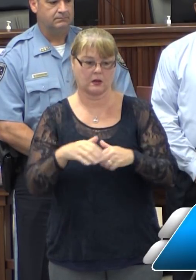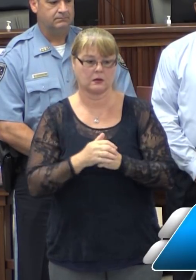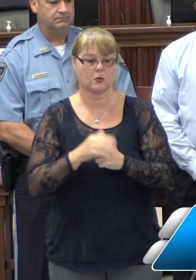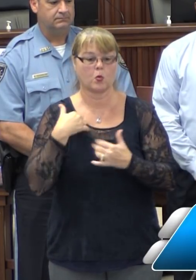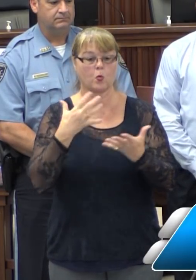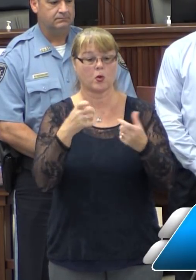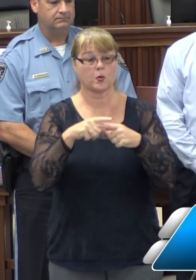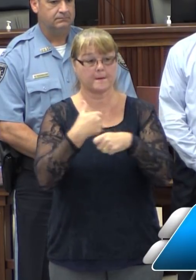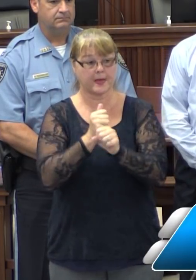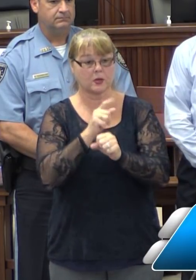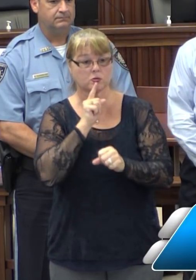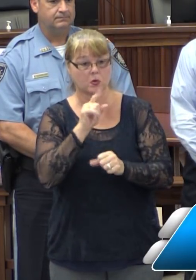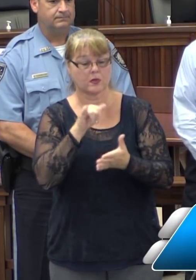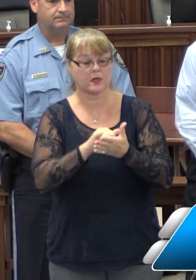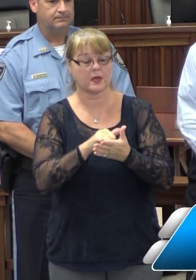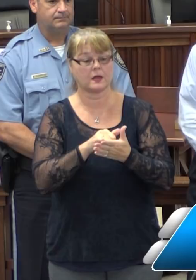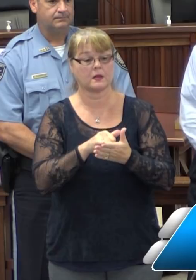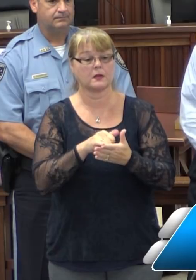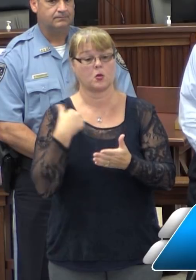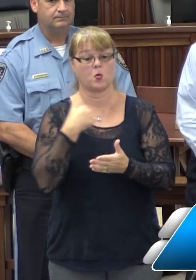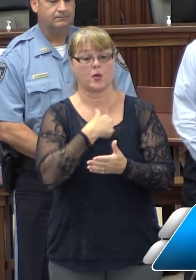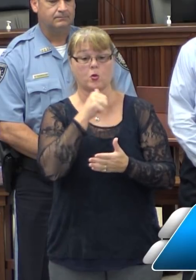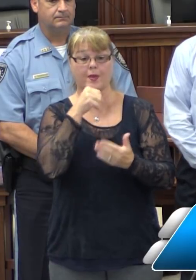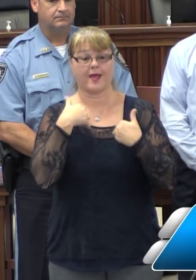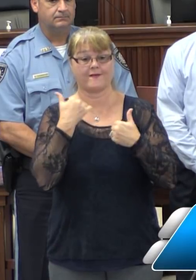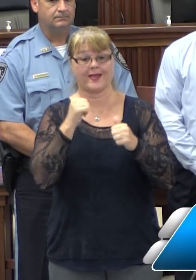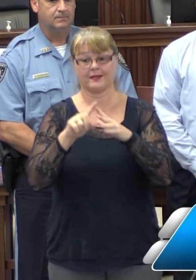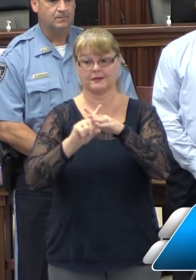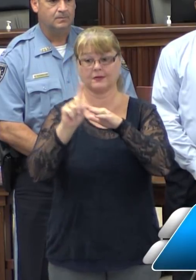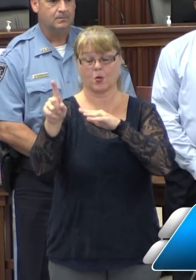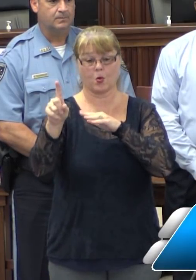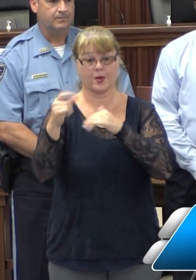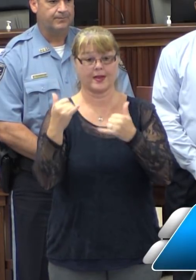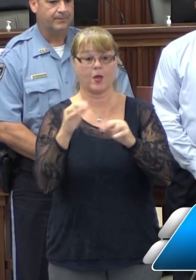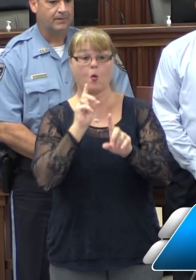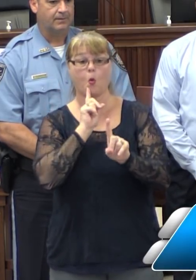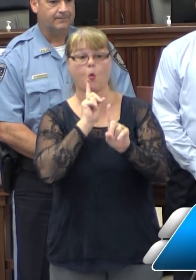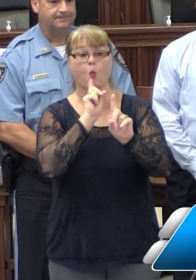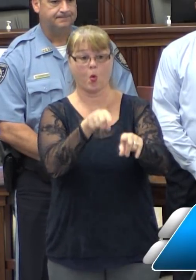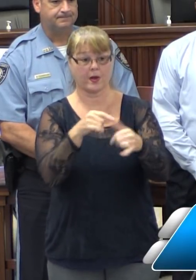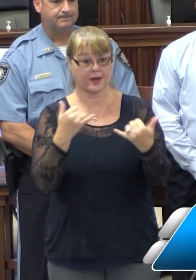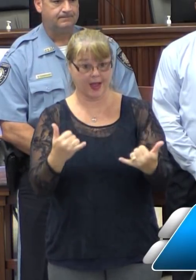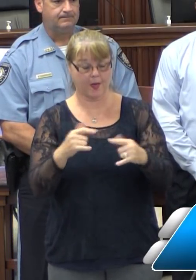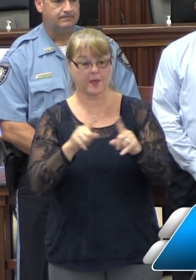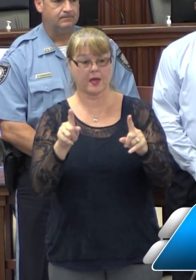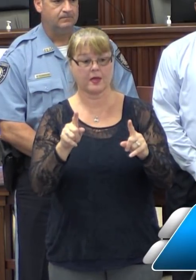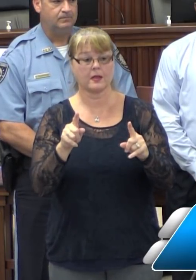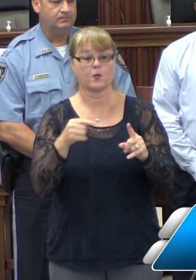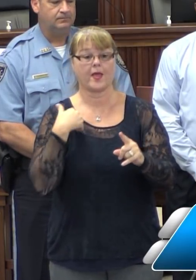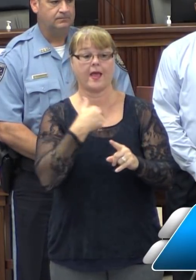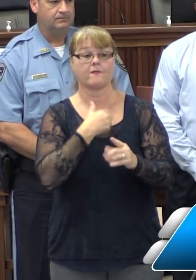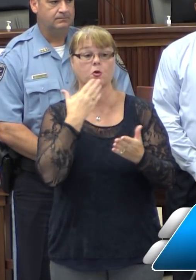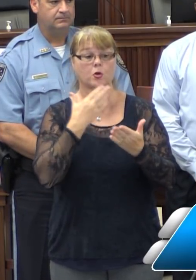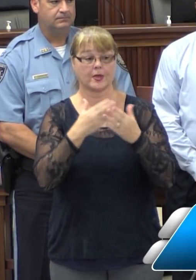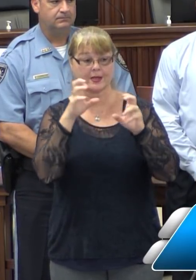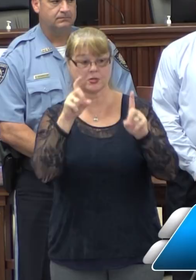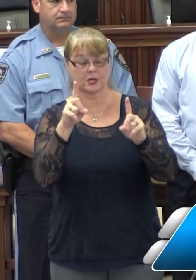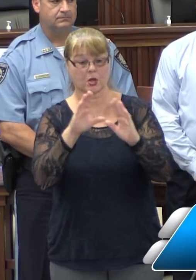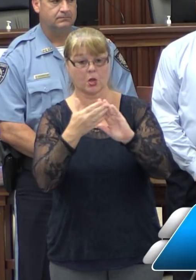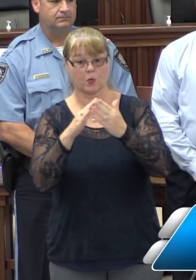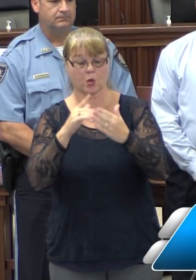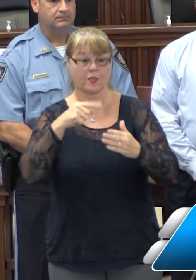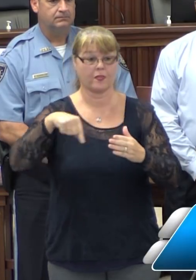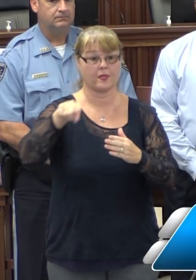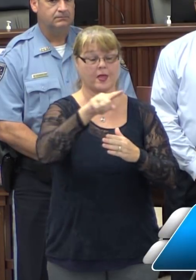to make sure that even though we don't have any evacuation orders in place right now, we have a very well-educated community.